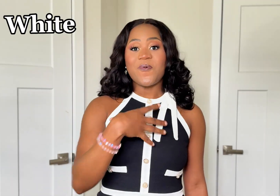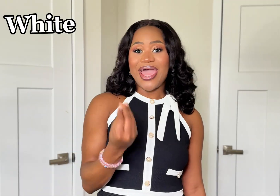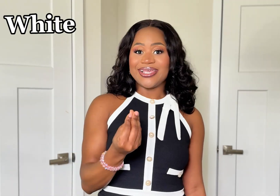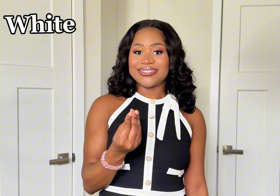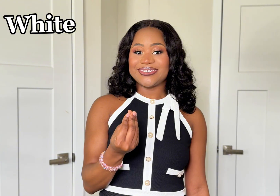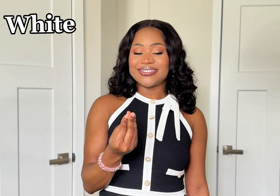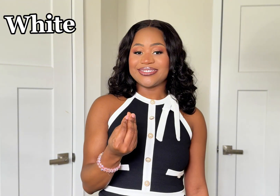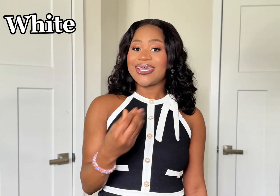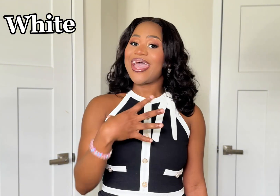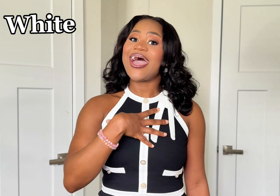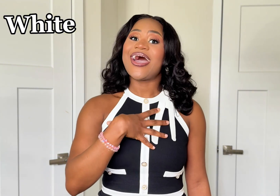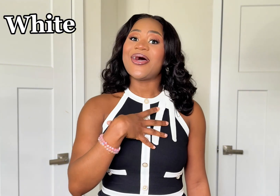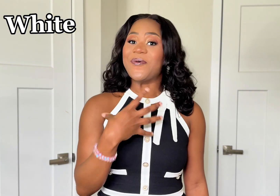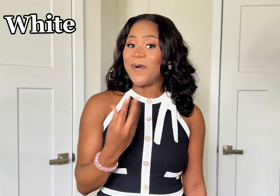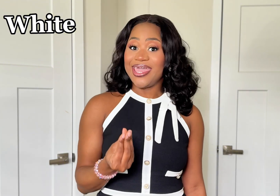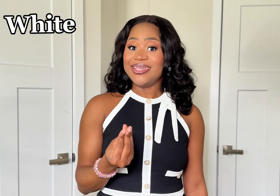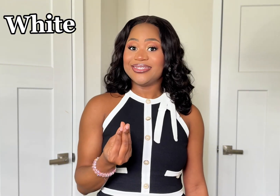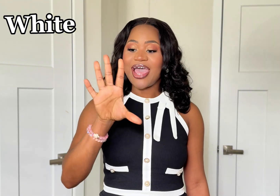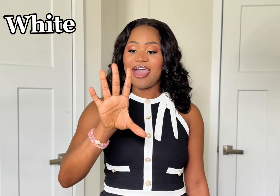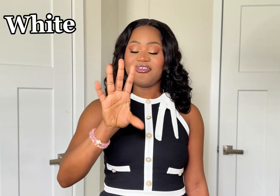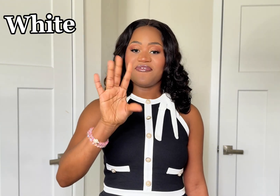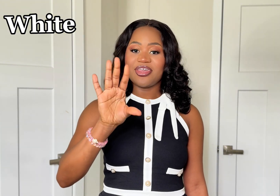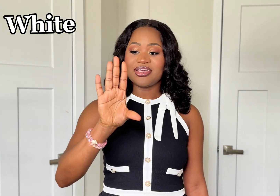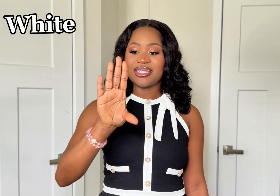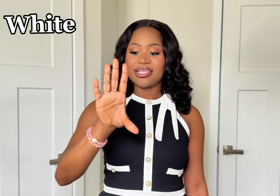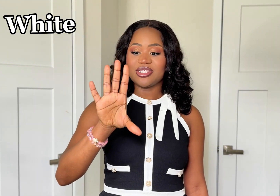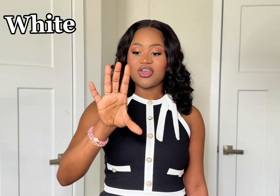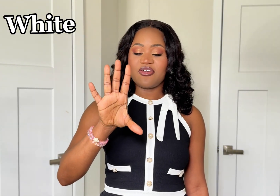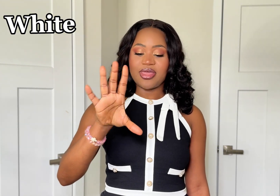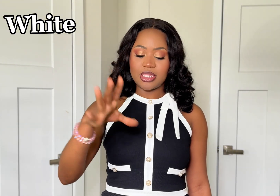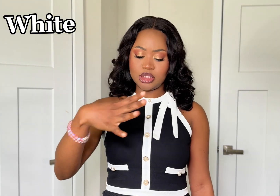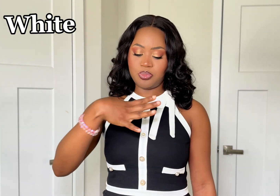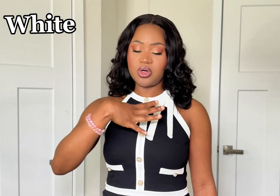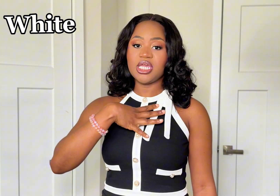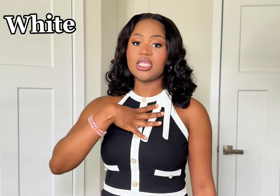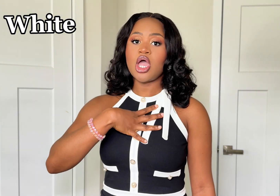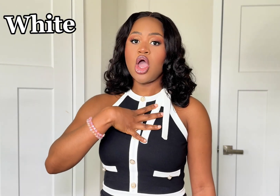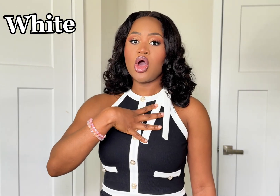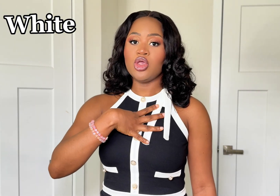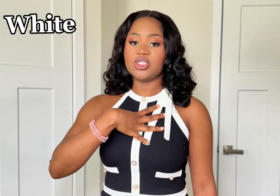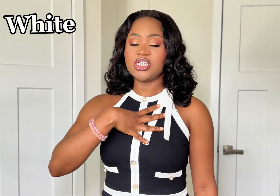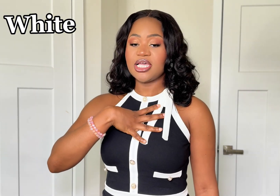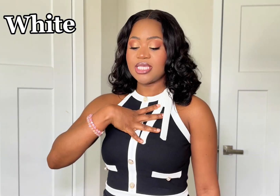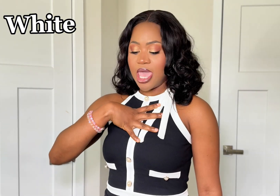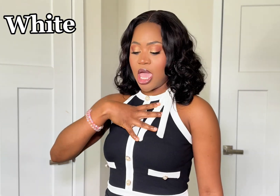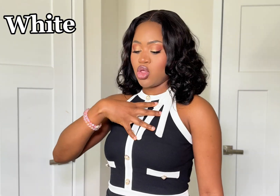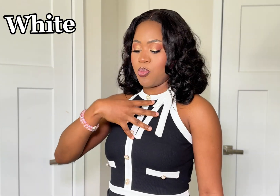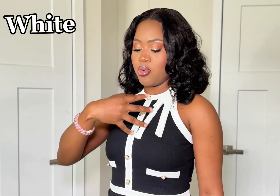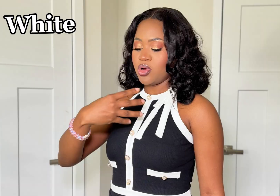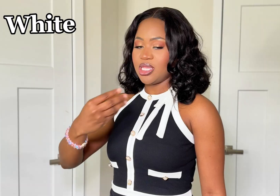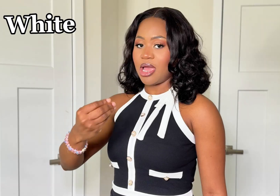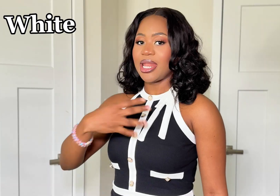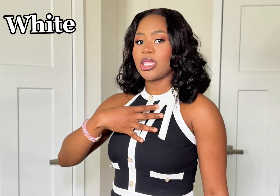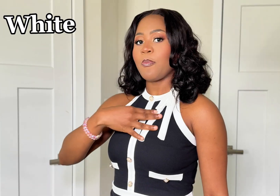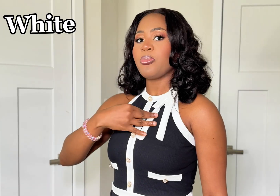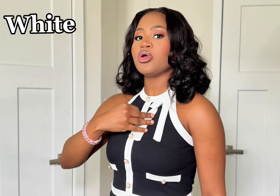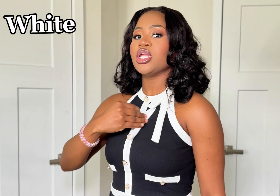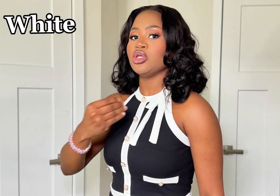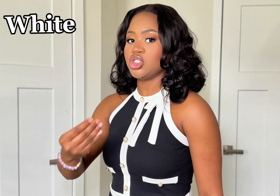White. White. Have your fingers like this, curved like this, put it on your chest and you pull it out like you're pulling your